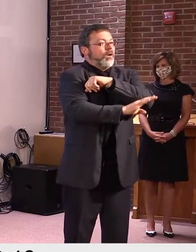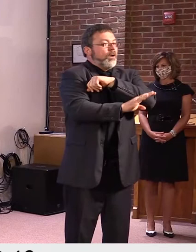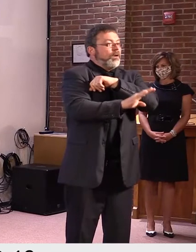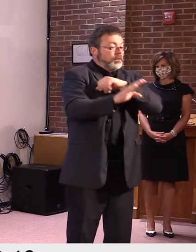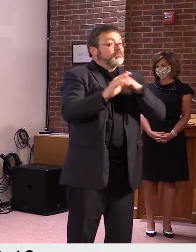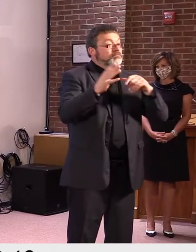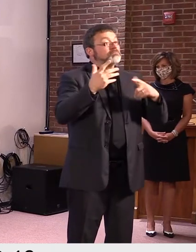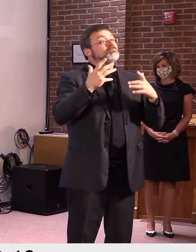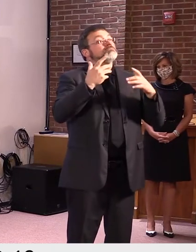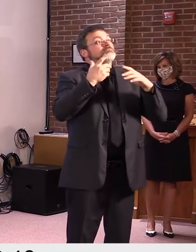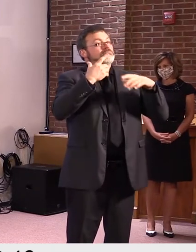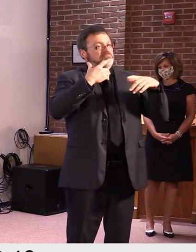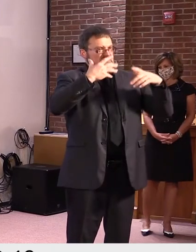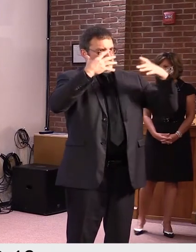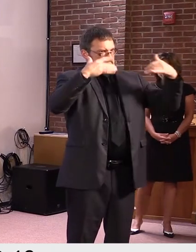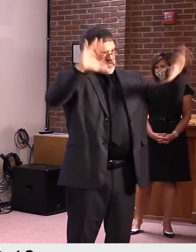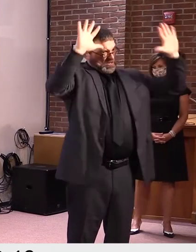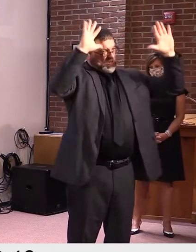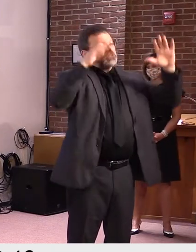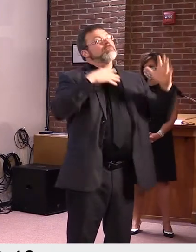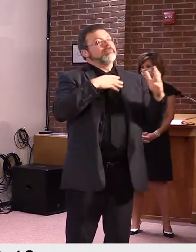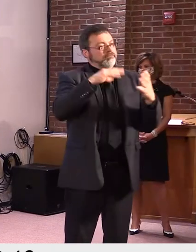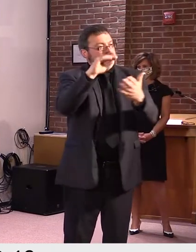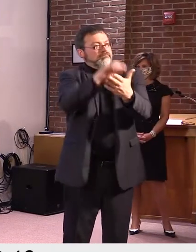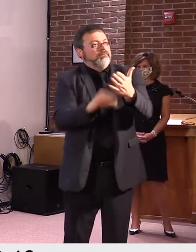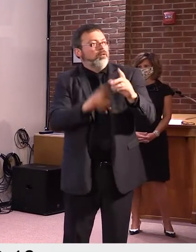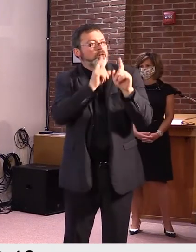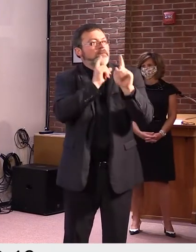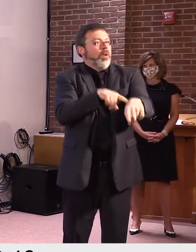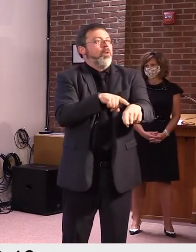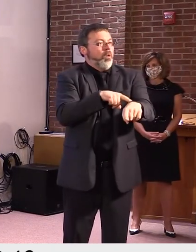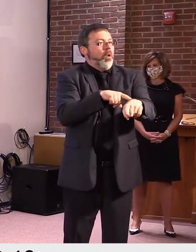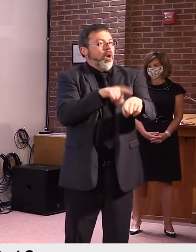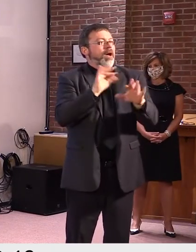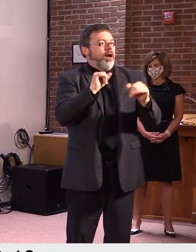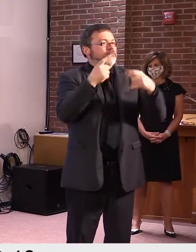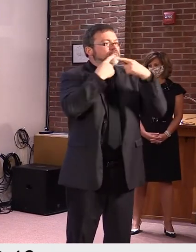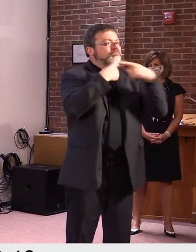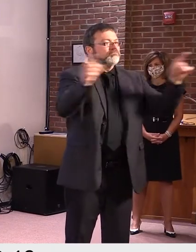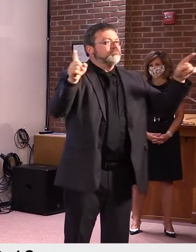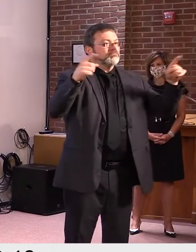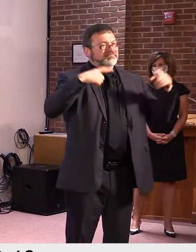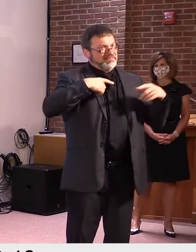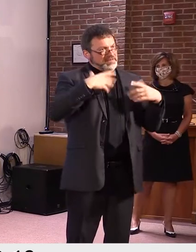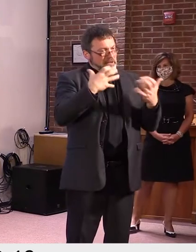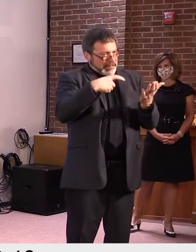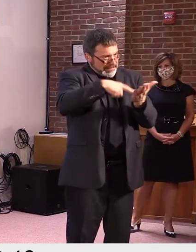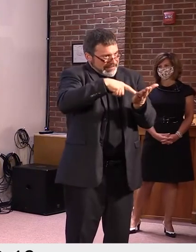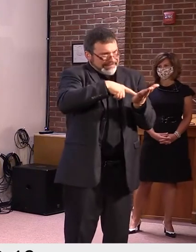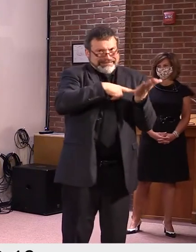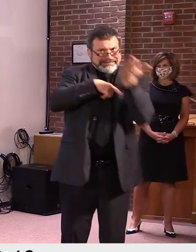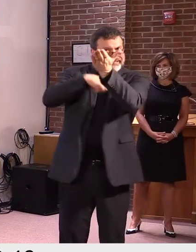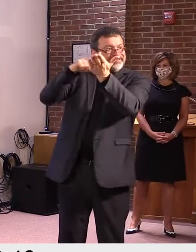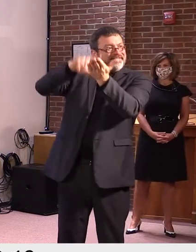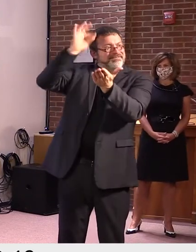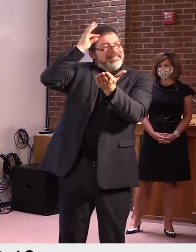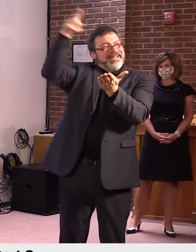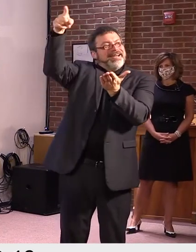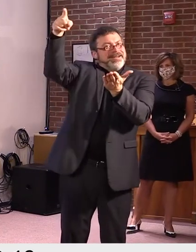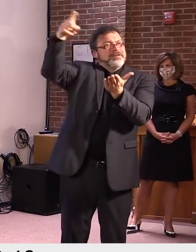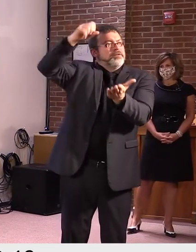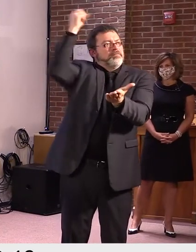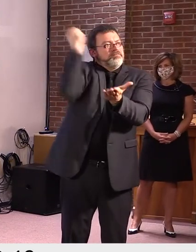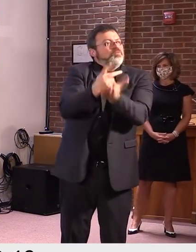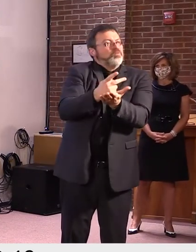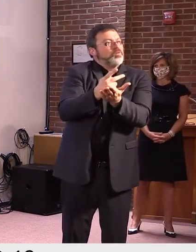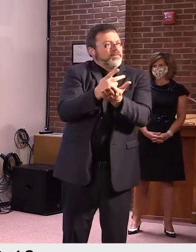still following and navigating that information, but it would definitely allow all states across the country to continue census operations.